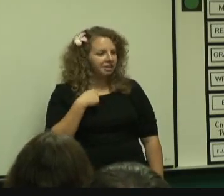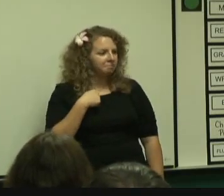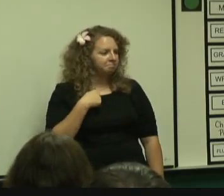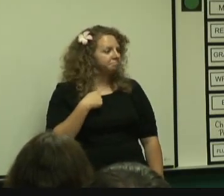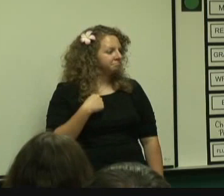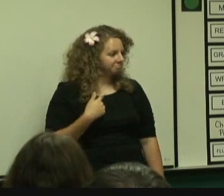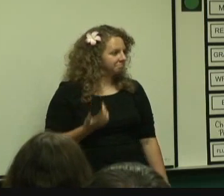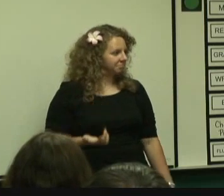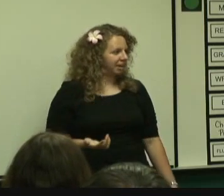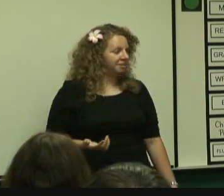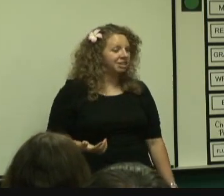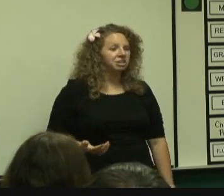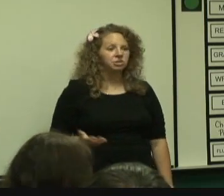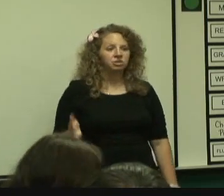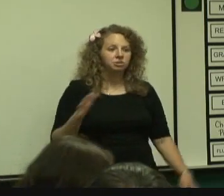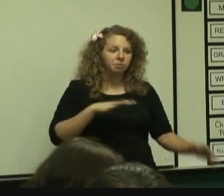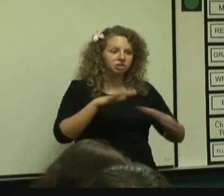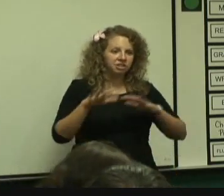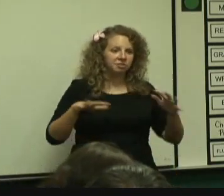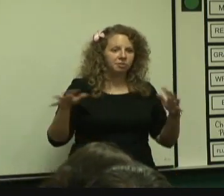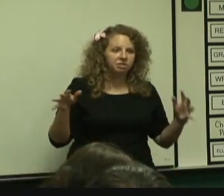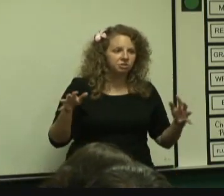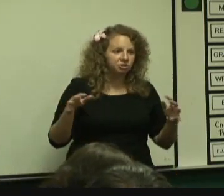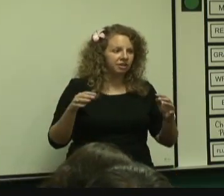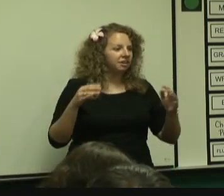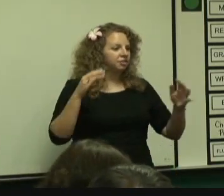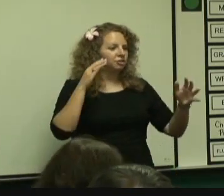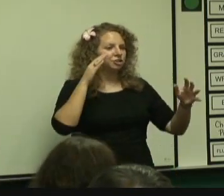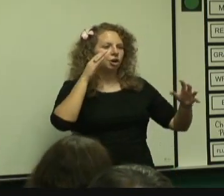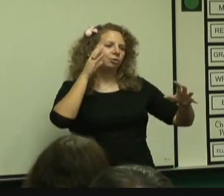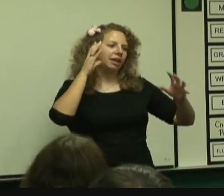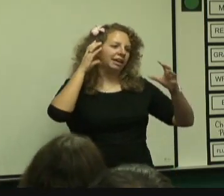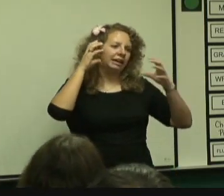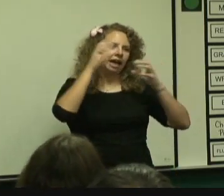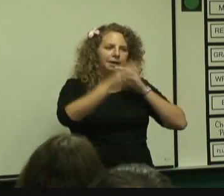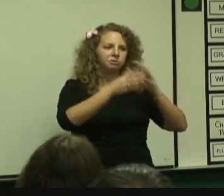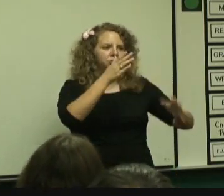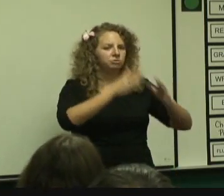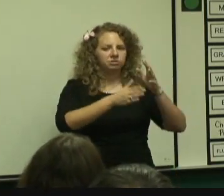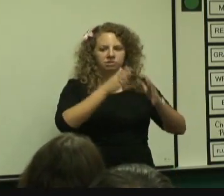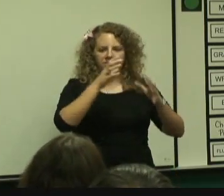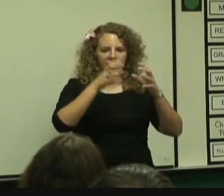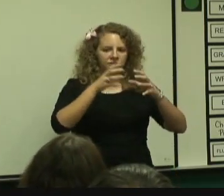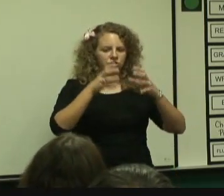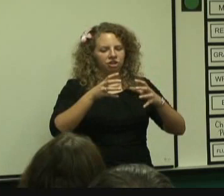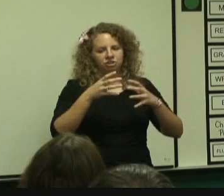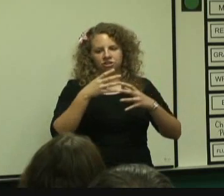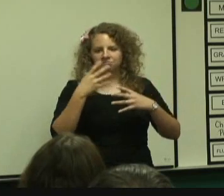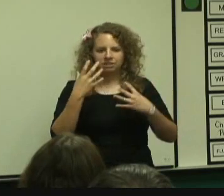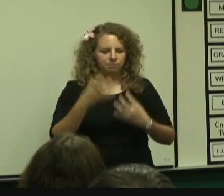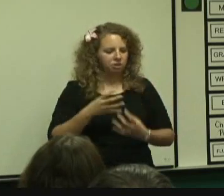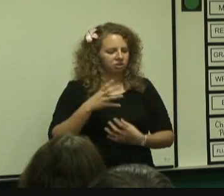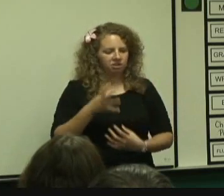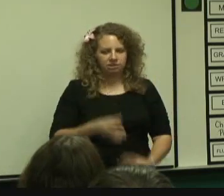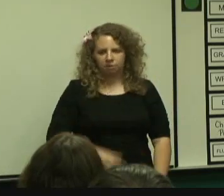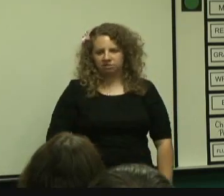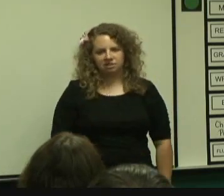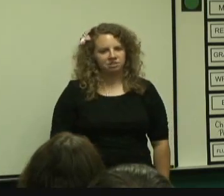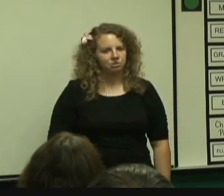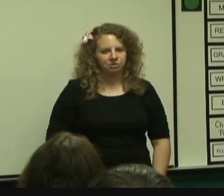am. Okay? So there's a bunch of different ways you can do it. There's no, like, absolute set structure, especially in a small sentence. You'll